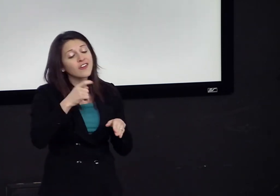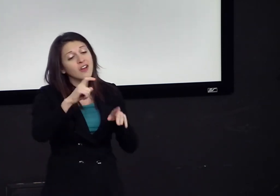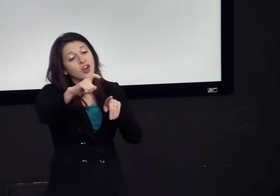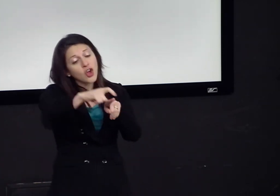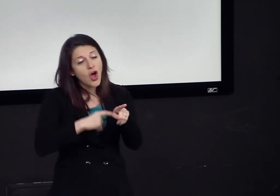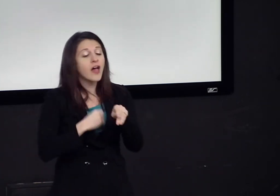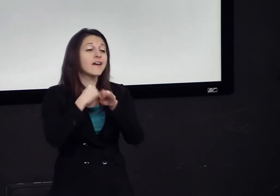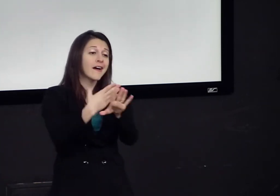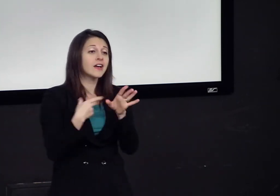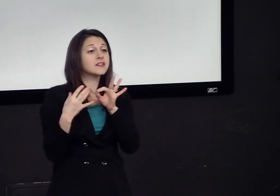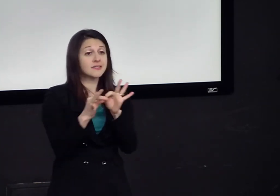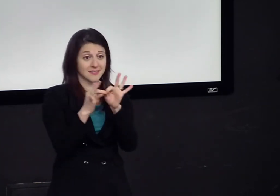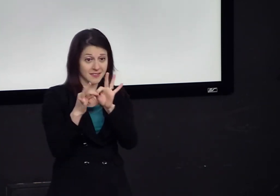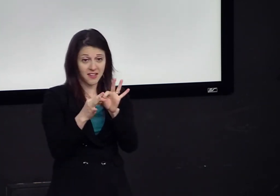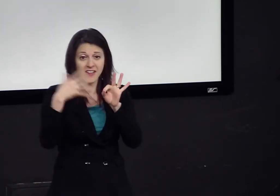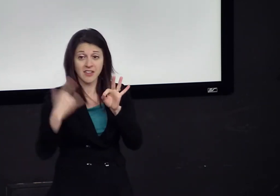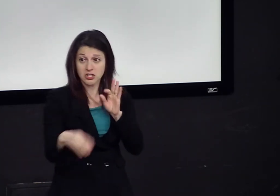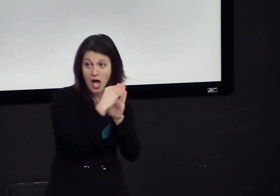call or to record it at any time.